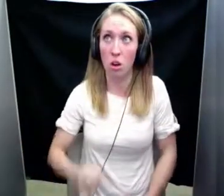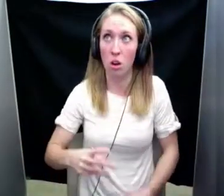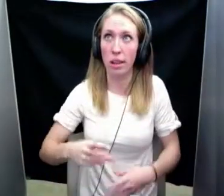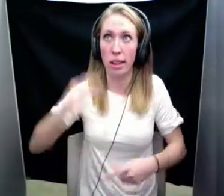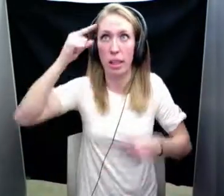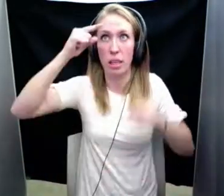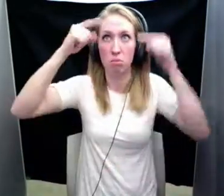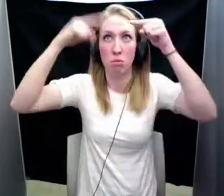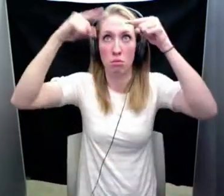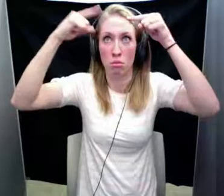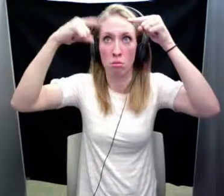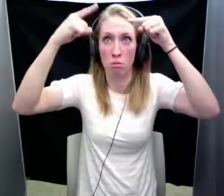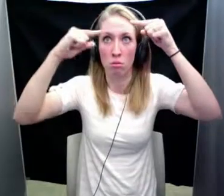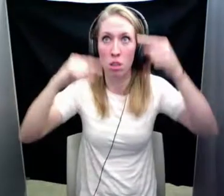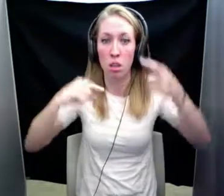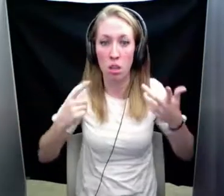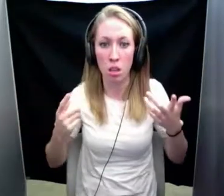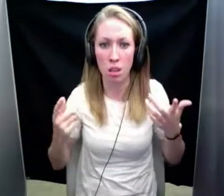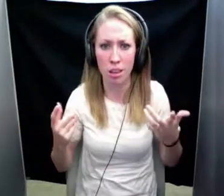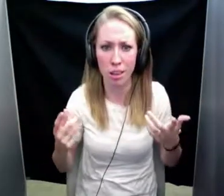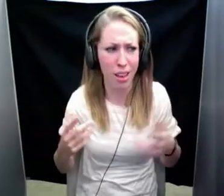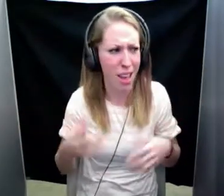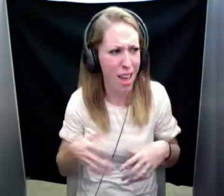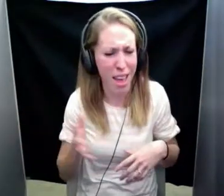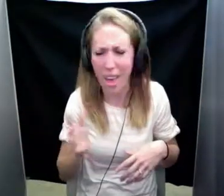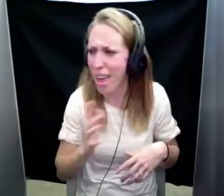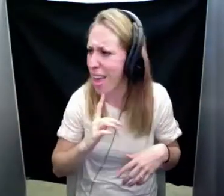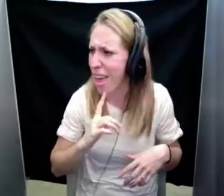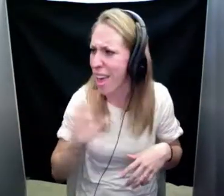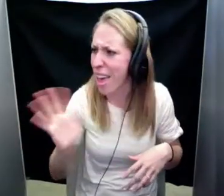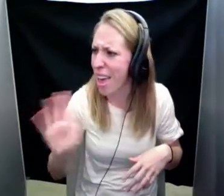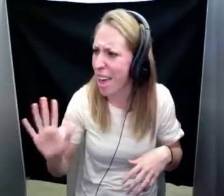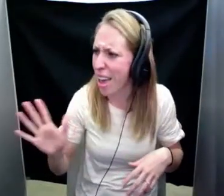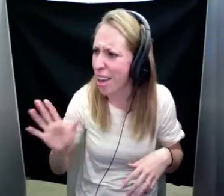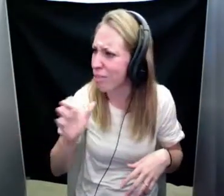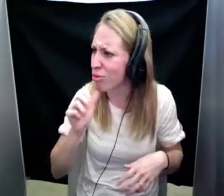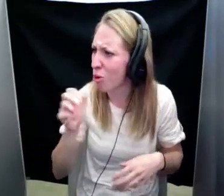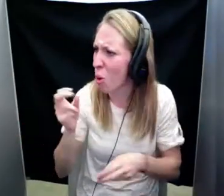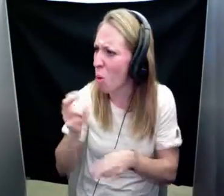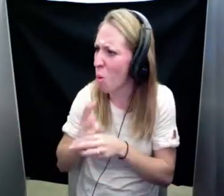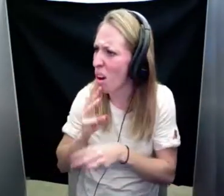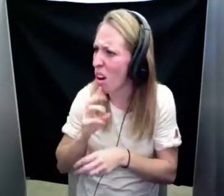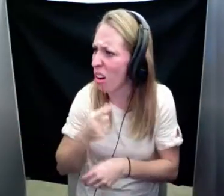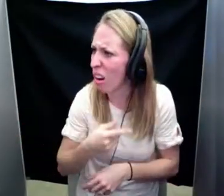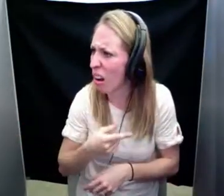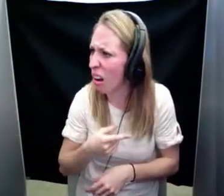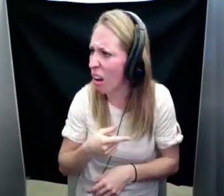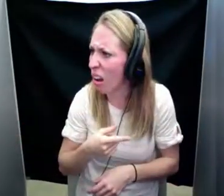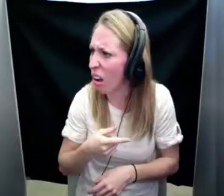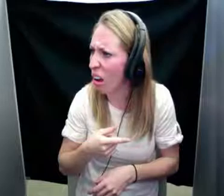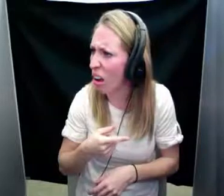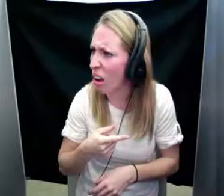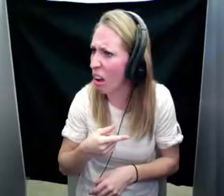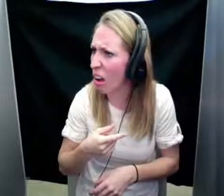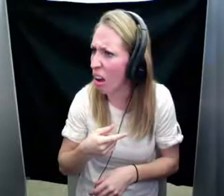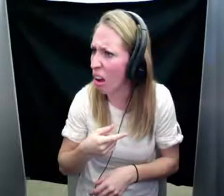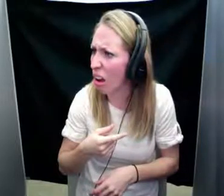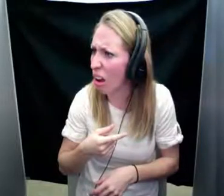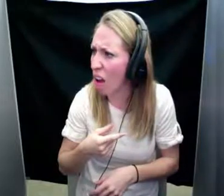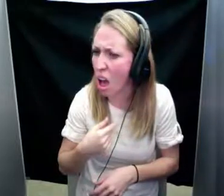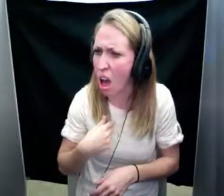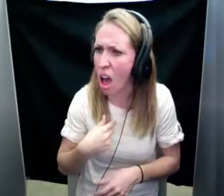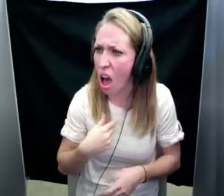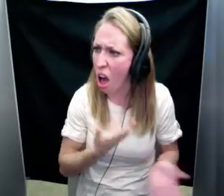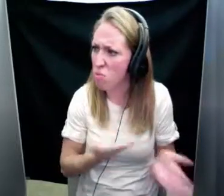said, "Hey, I don't think there's any point in going for water in that little thimble of a bucket you have out there. I'm bringing in the whole